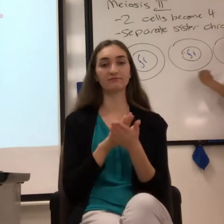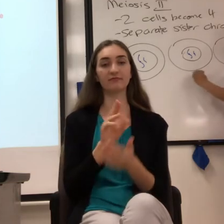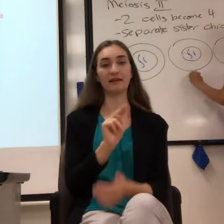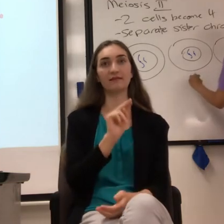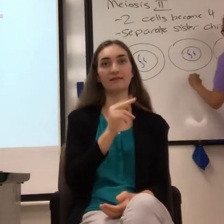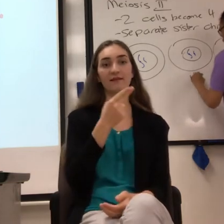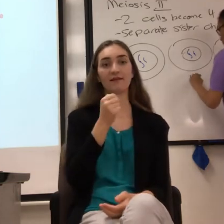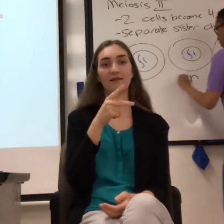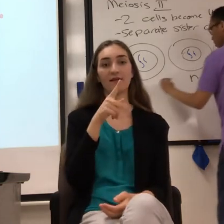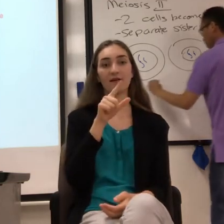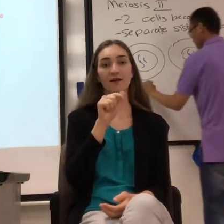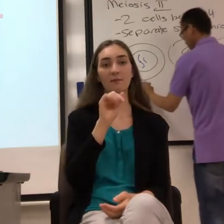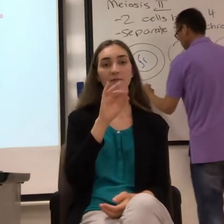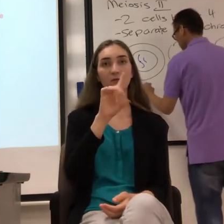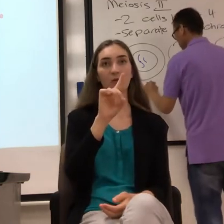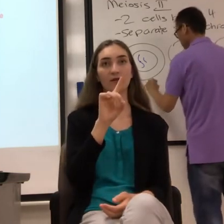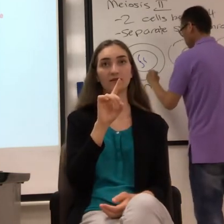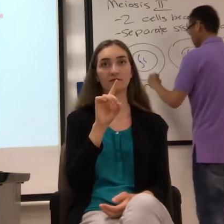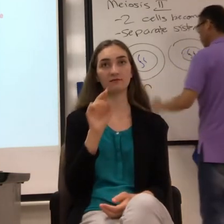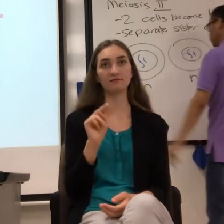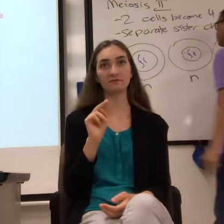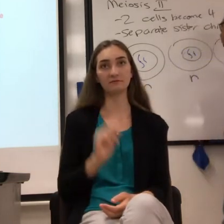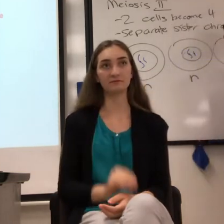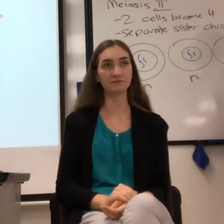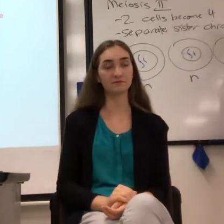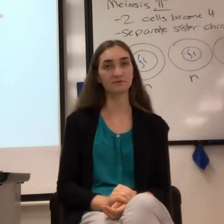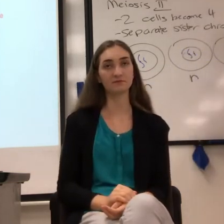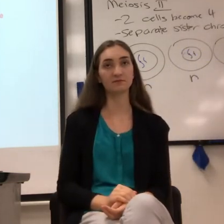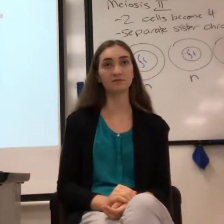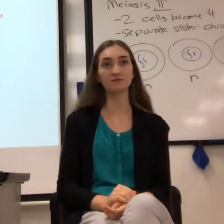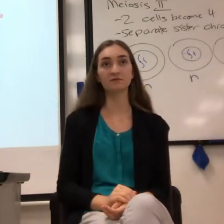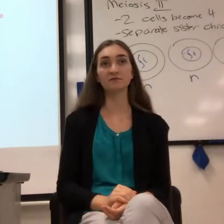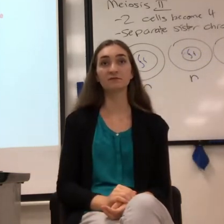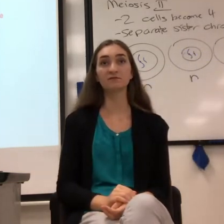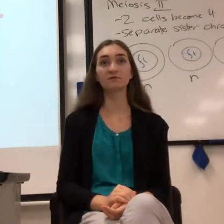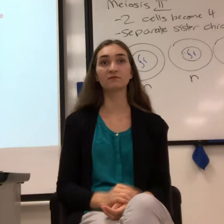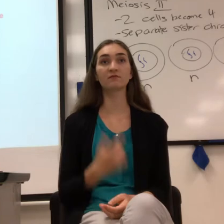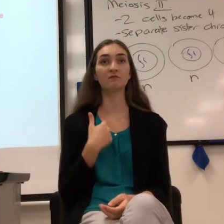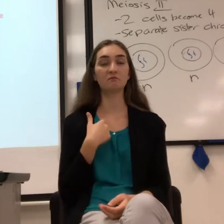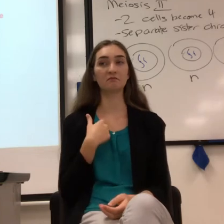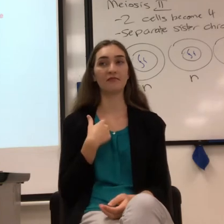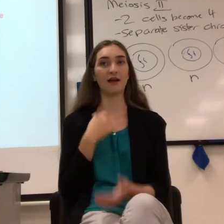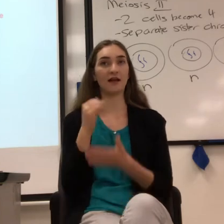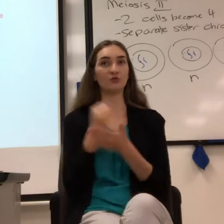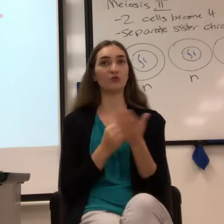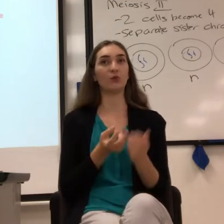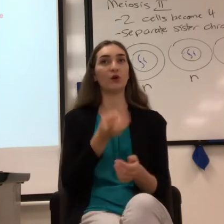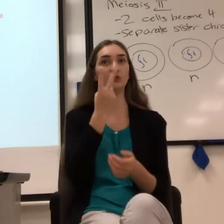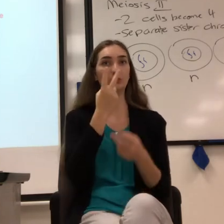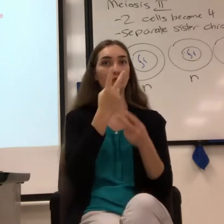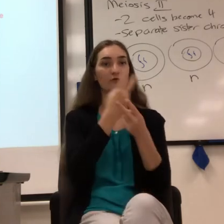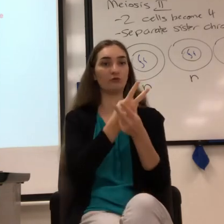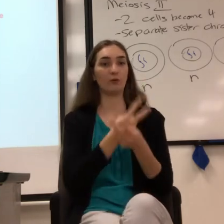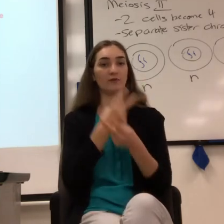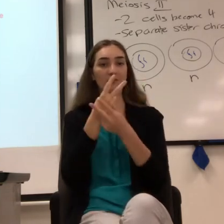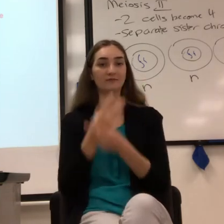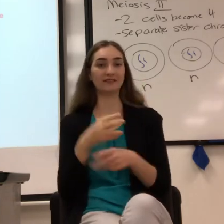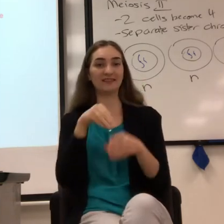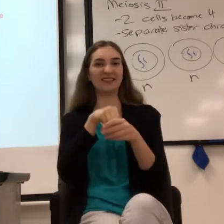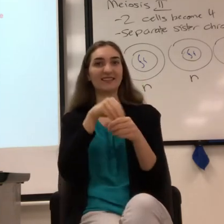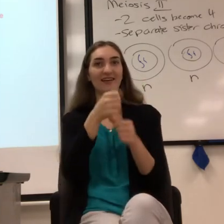Haploid. That's it. Now, I just drew two chromosomes in each cell, but